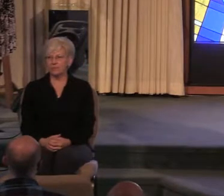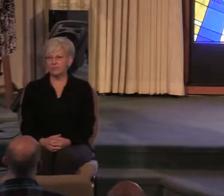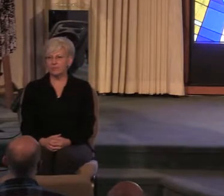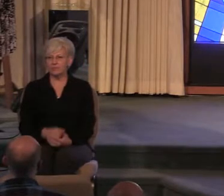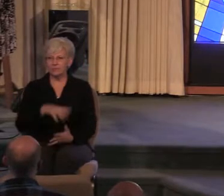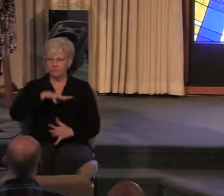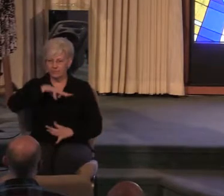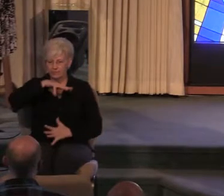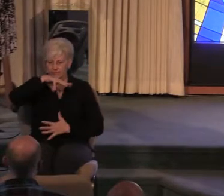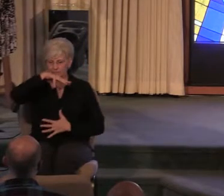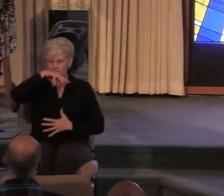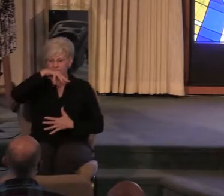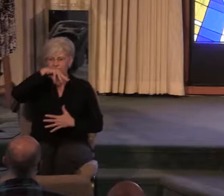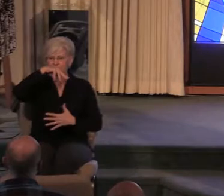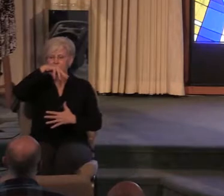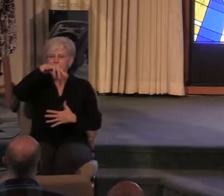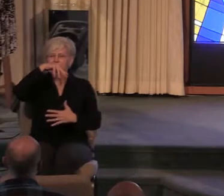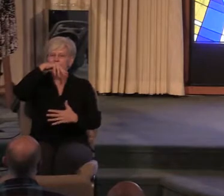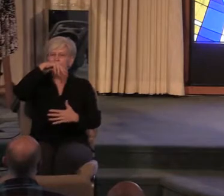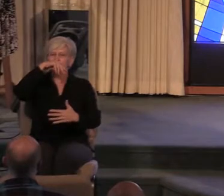Just take a few deep breaths.